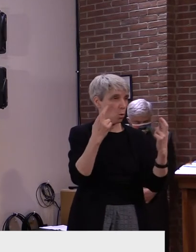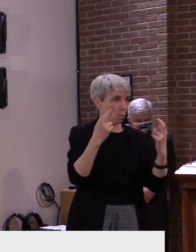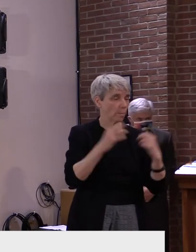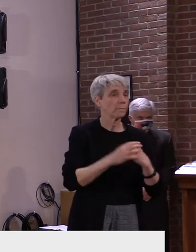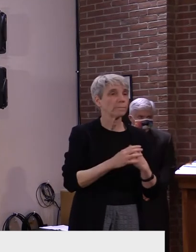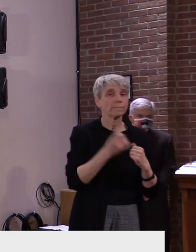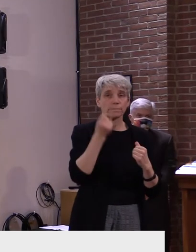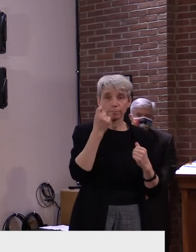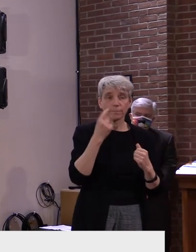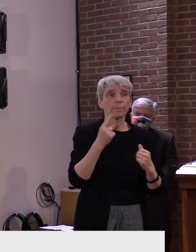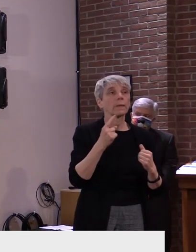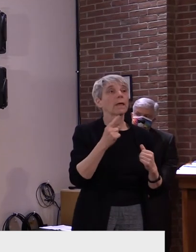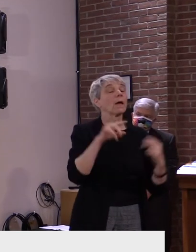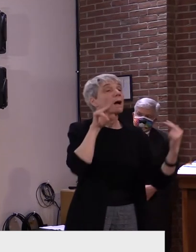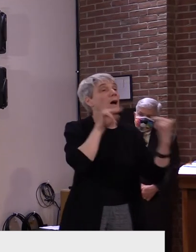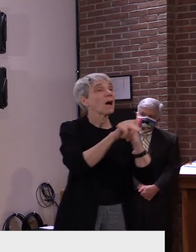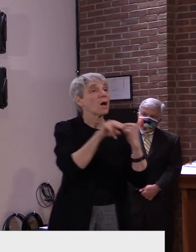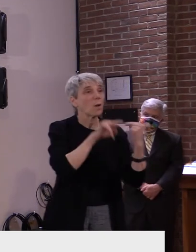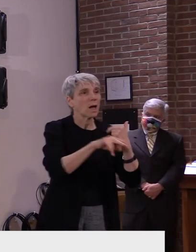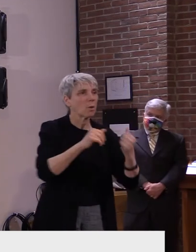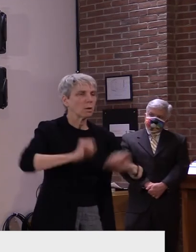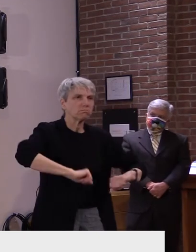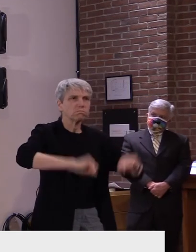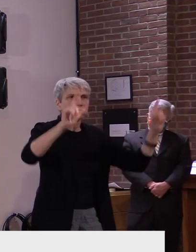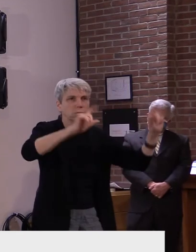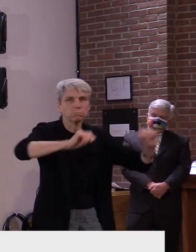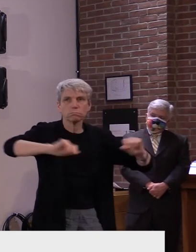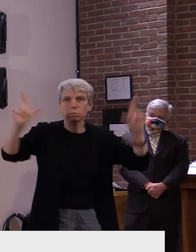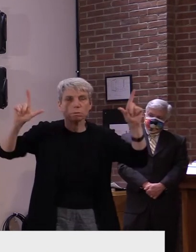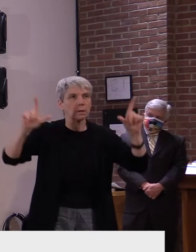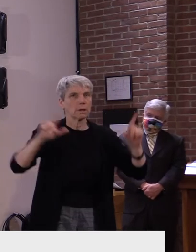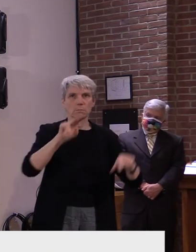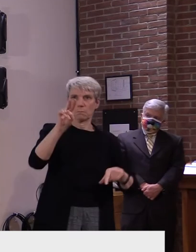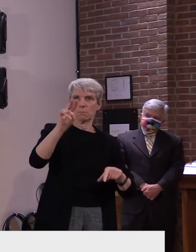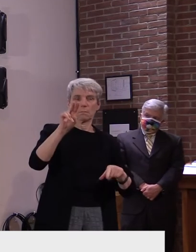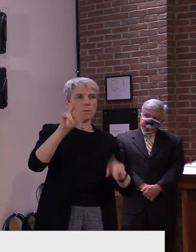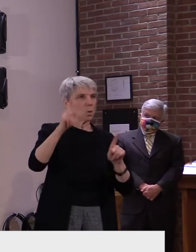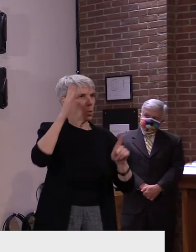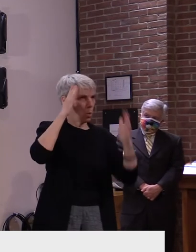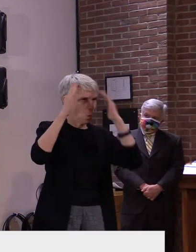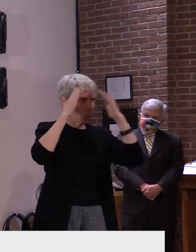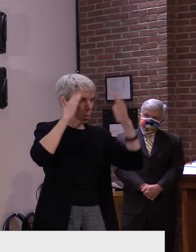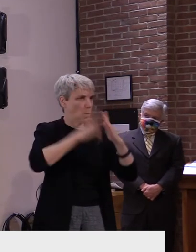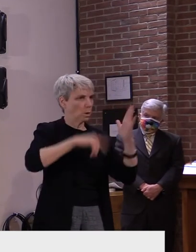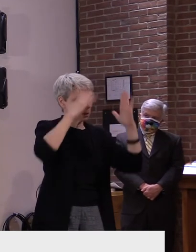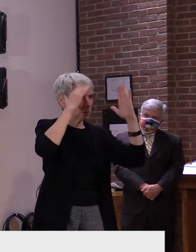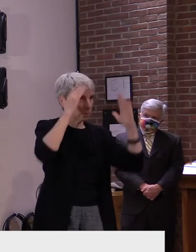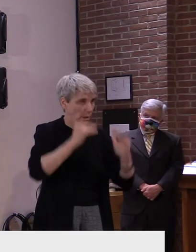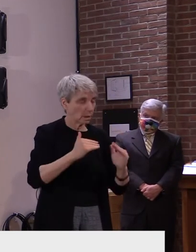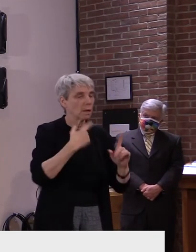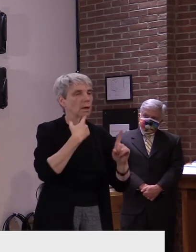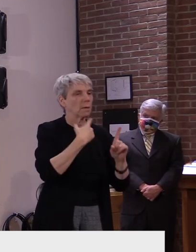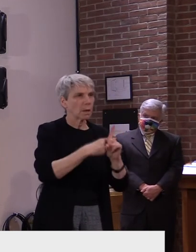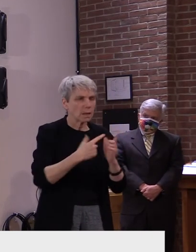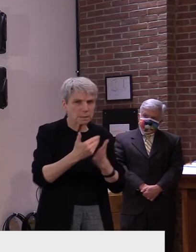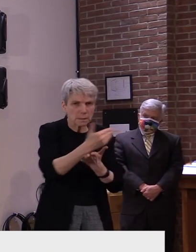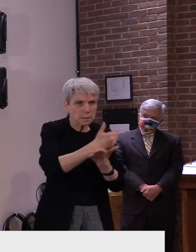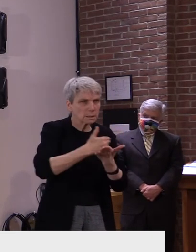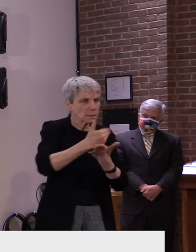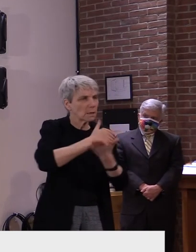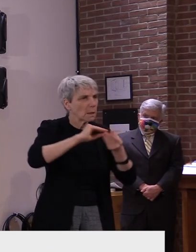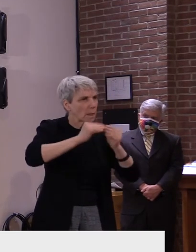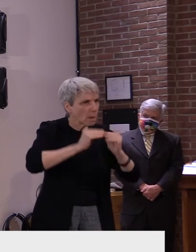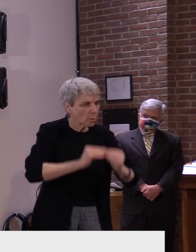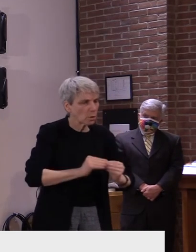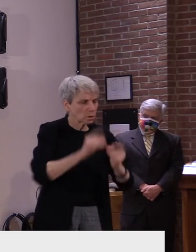messaging along our highways as well as trying to again make sure we accurately collect the data so we see whether